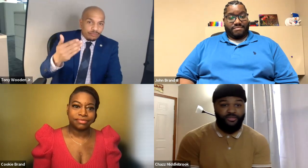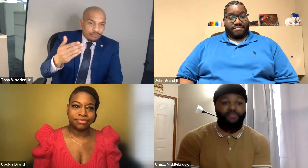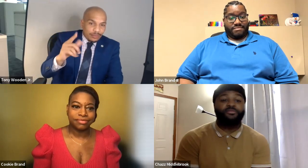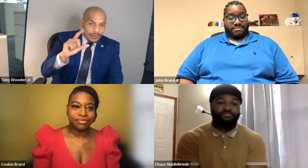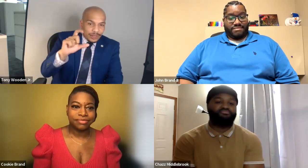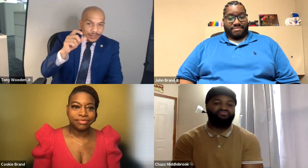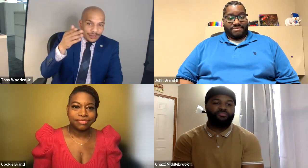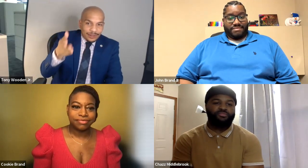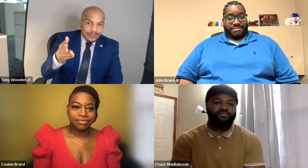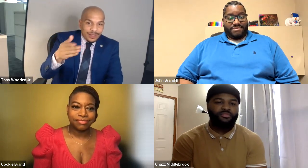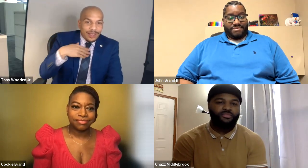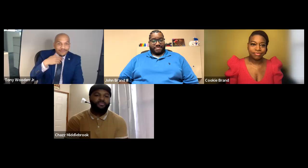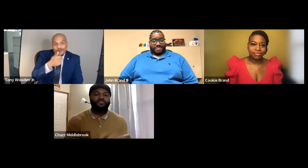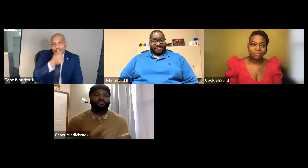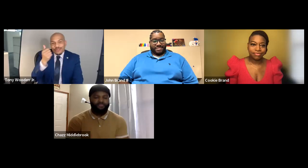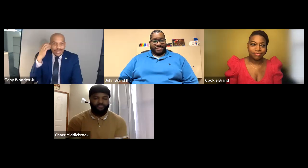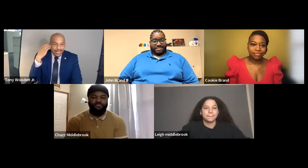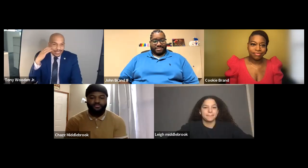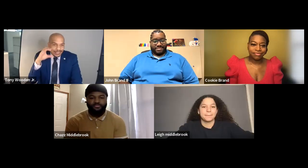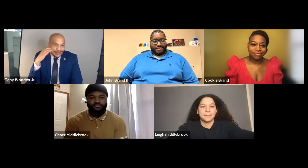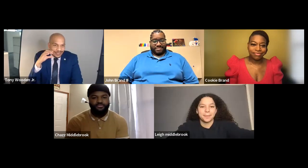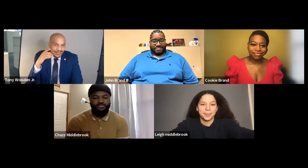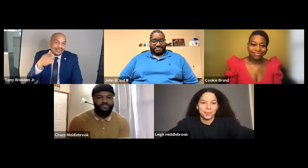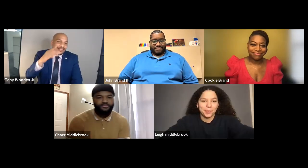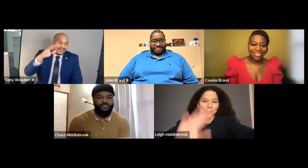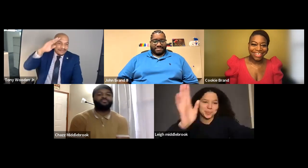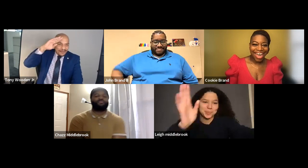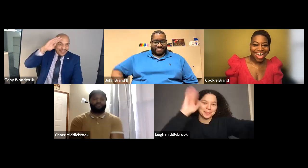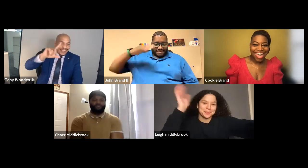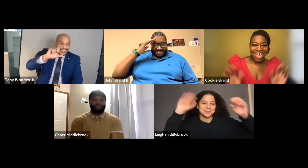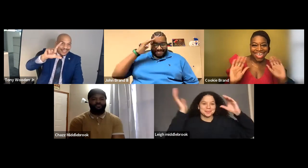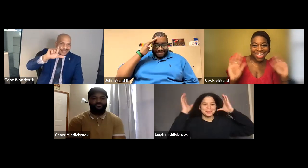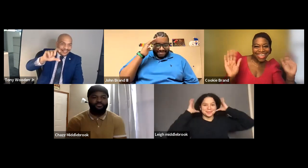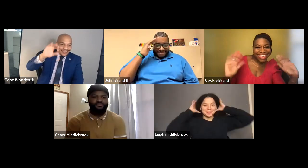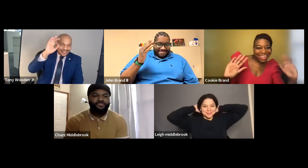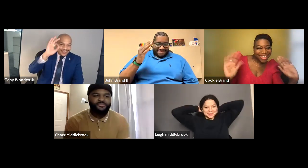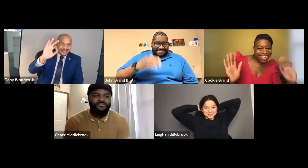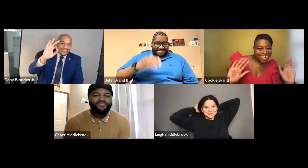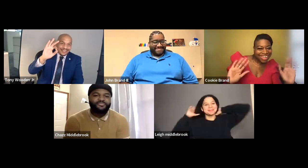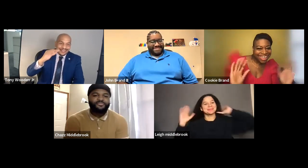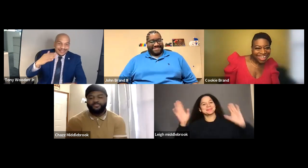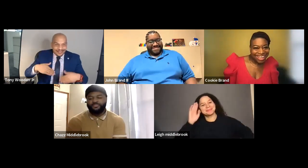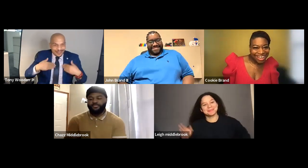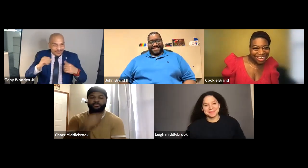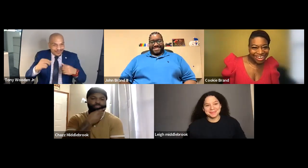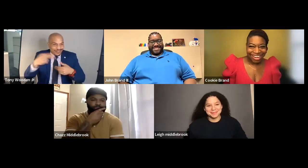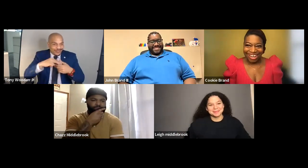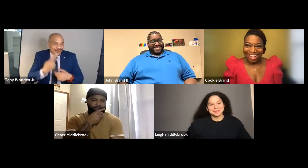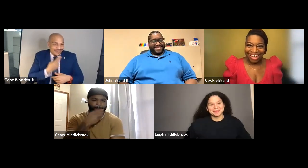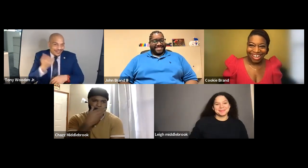Okay, and Tony's saying, all right, we have someone else here, our cousin Lee. Okay, hey Lee, good to see you.